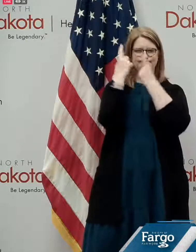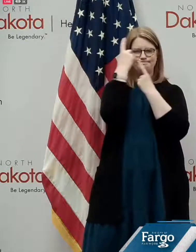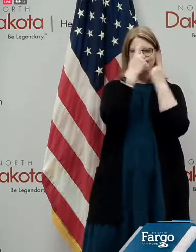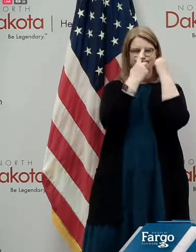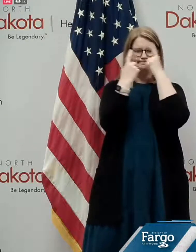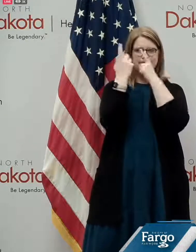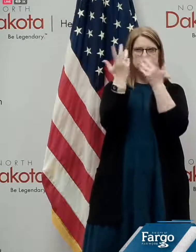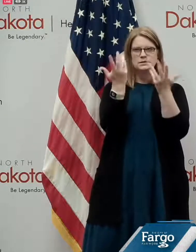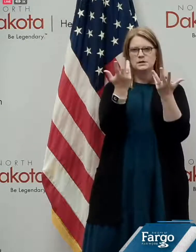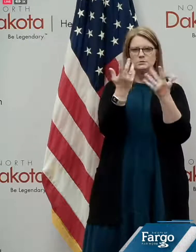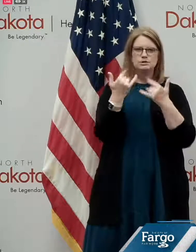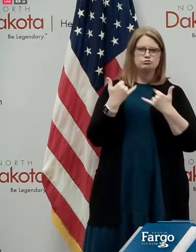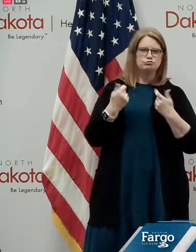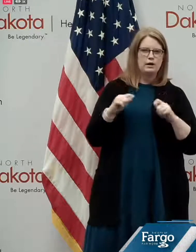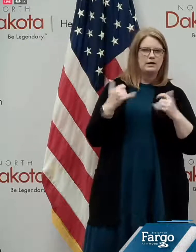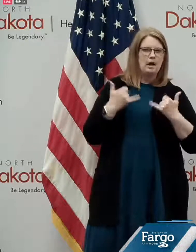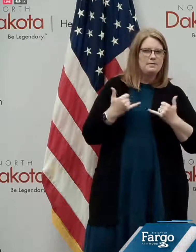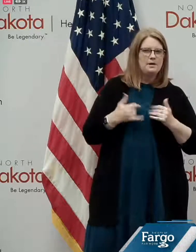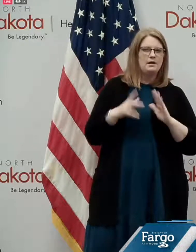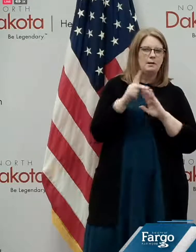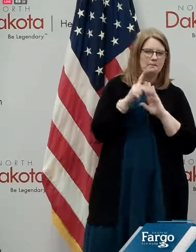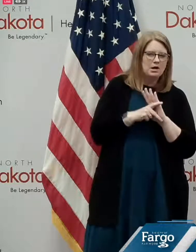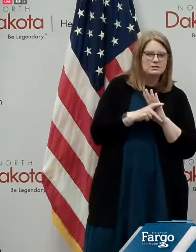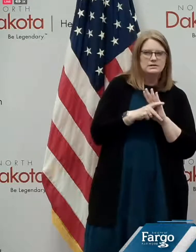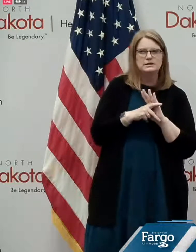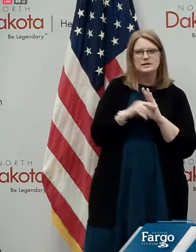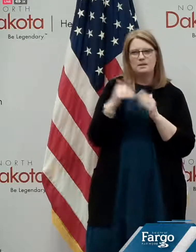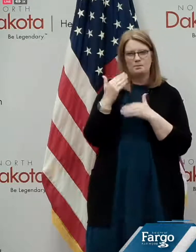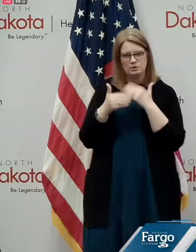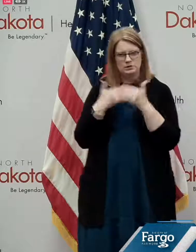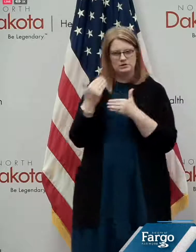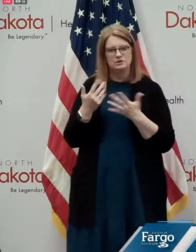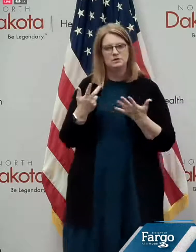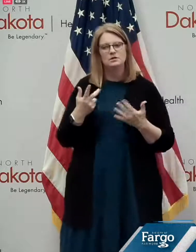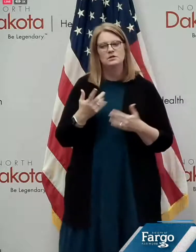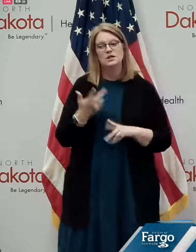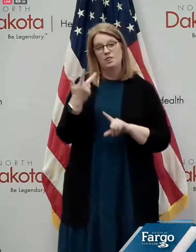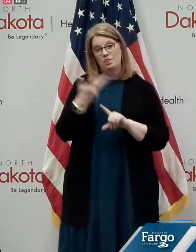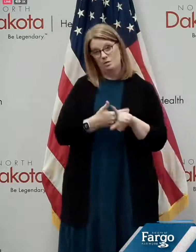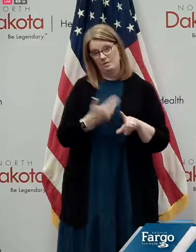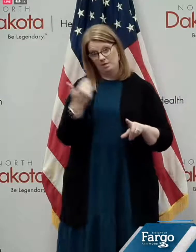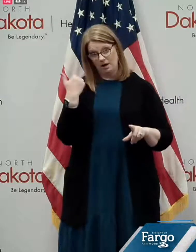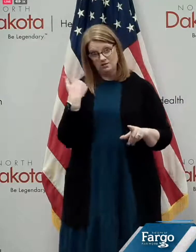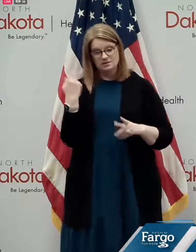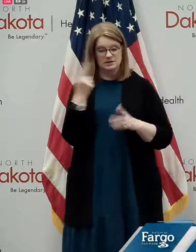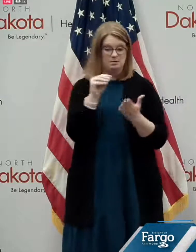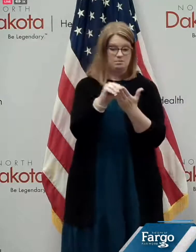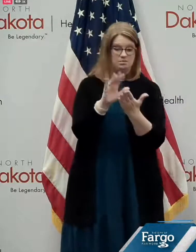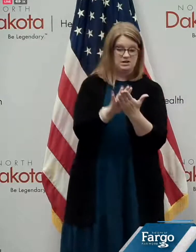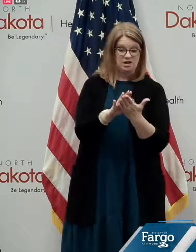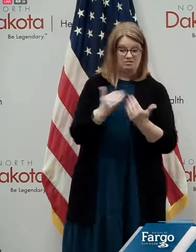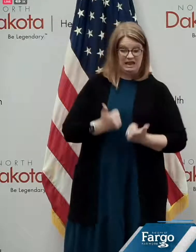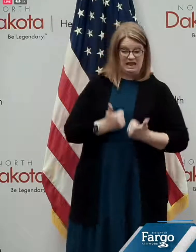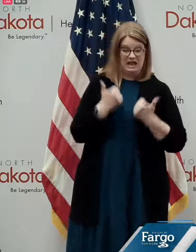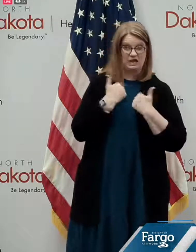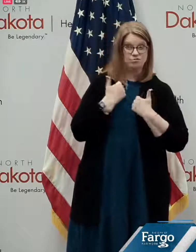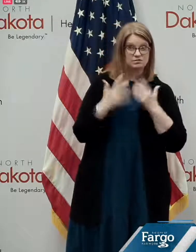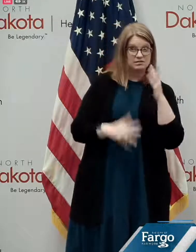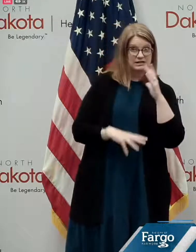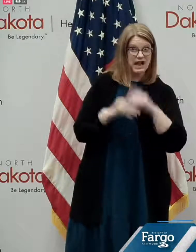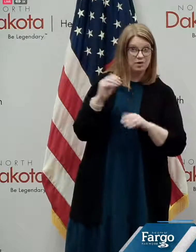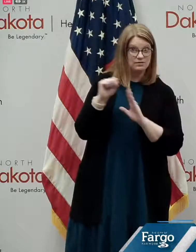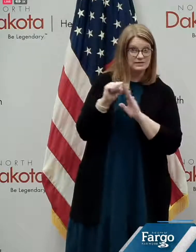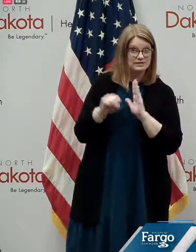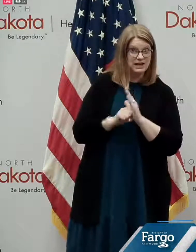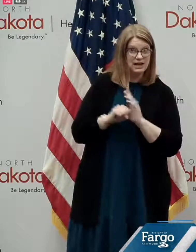our policies and procedures. When we started 3 months ago, if someone listed out of state as their primary home